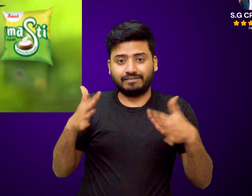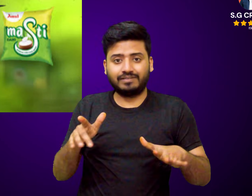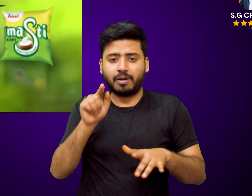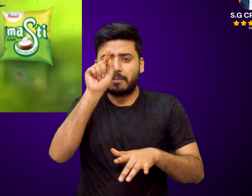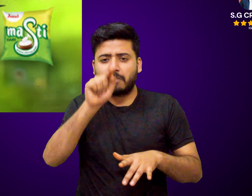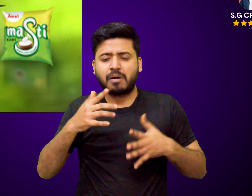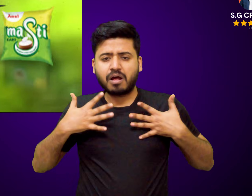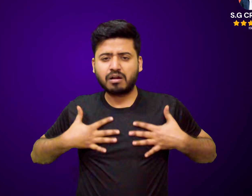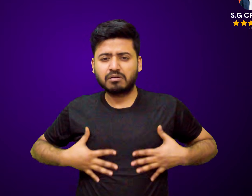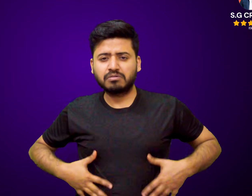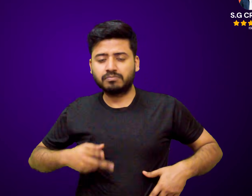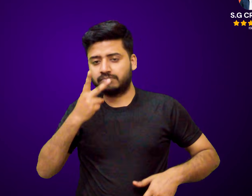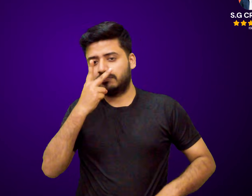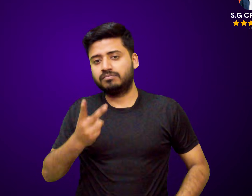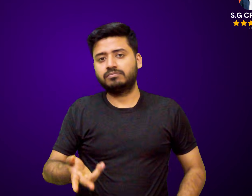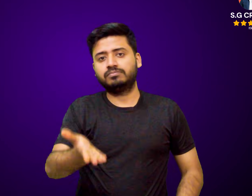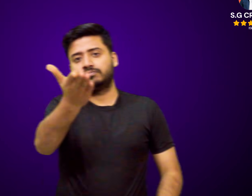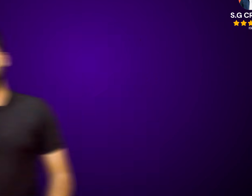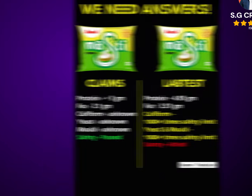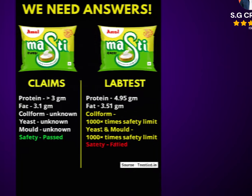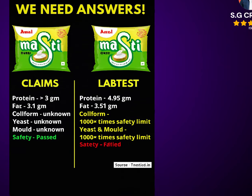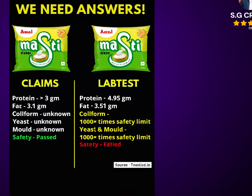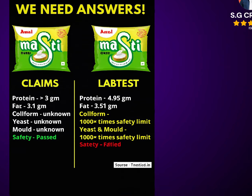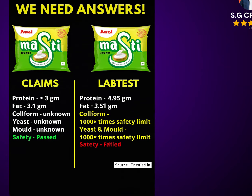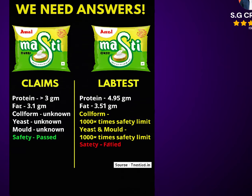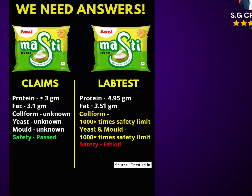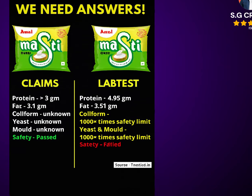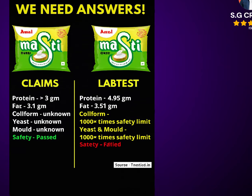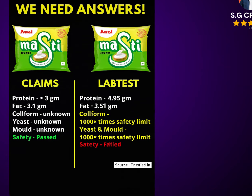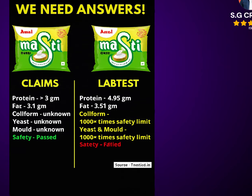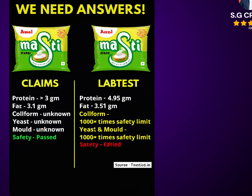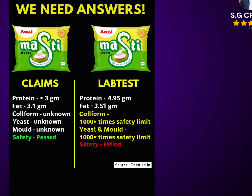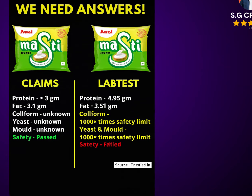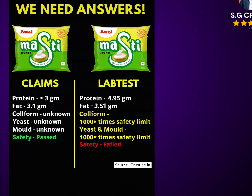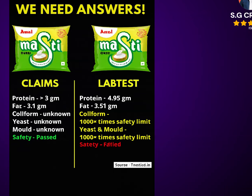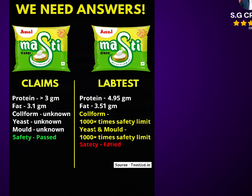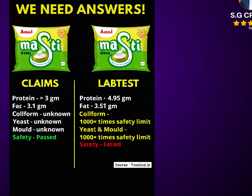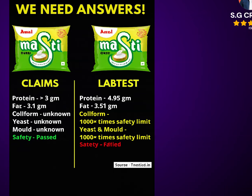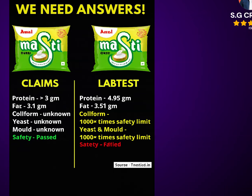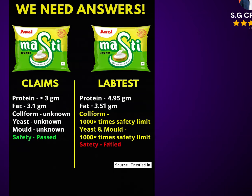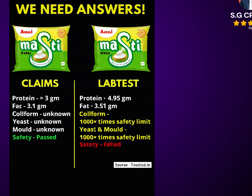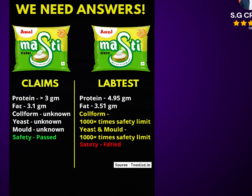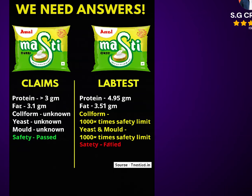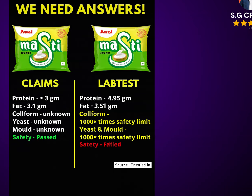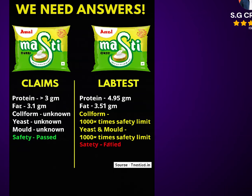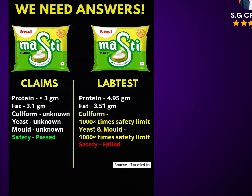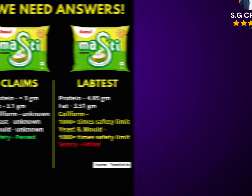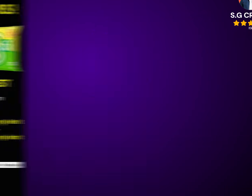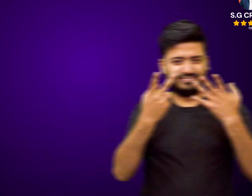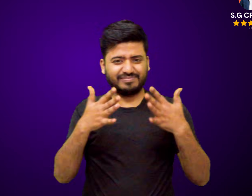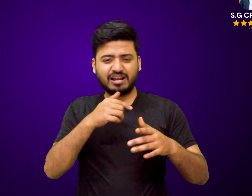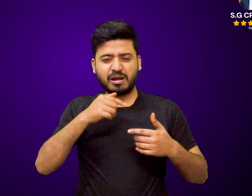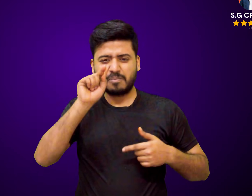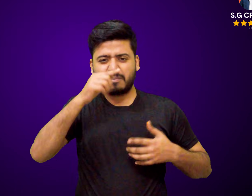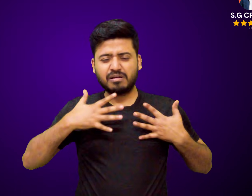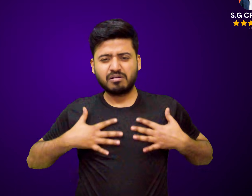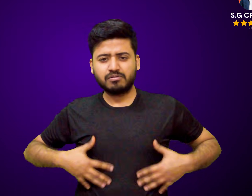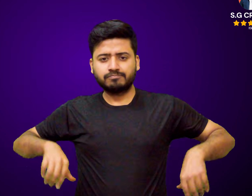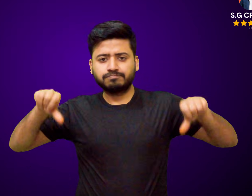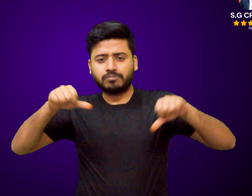are processed and packed in state-of-the-art, hygienic facilities. UHT products use multi-layered Tetra Paks which are